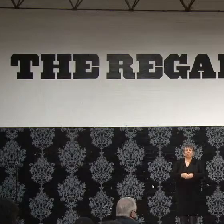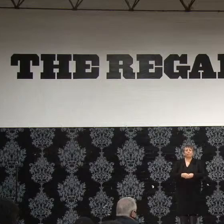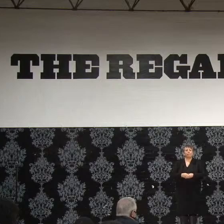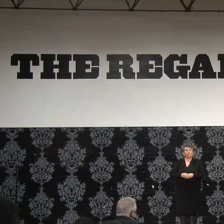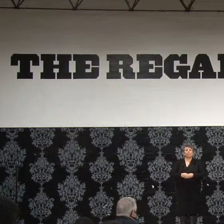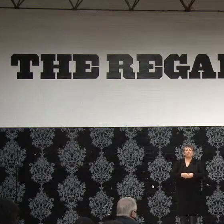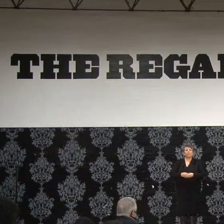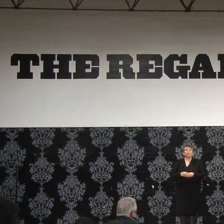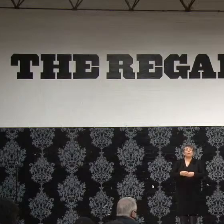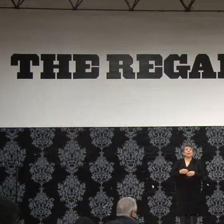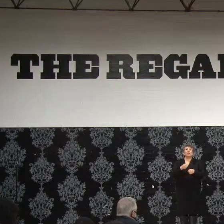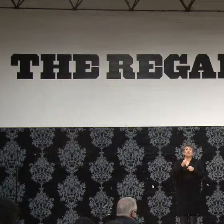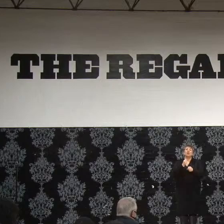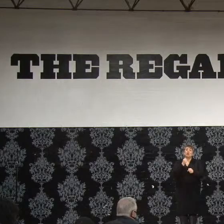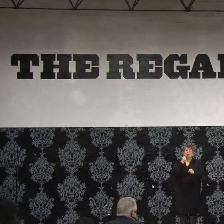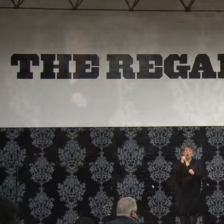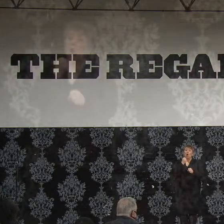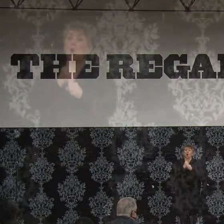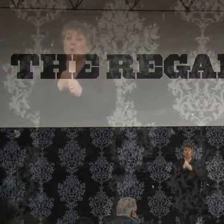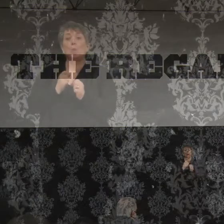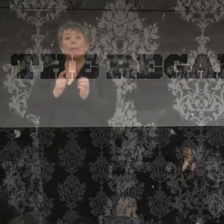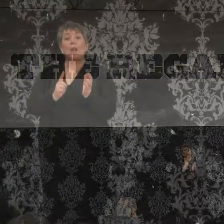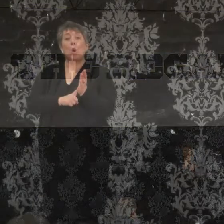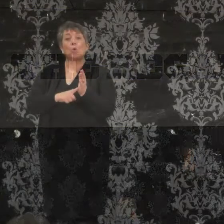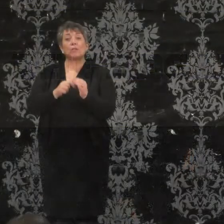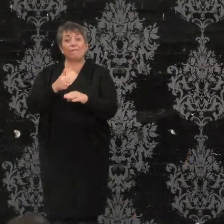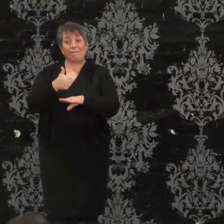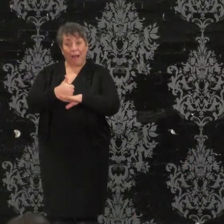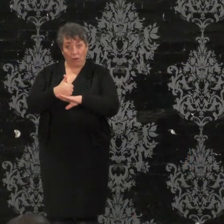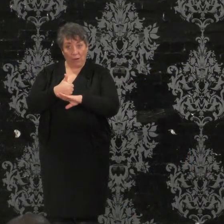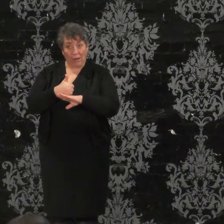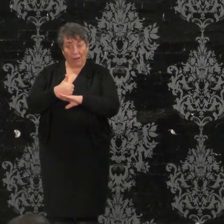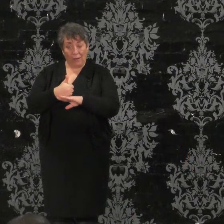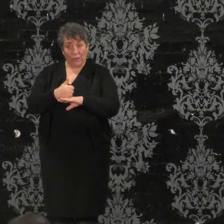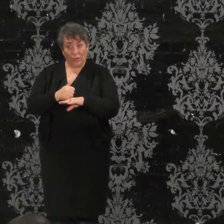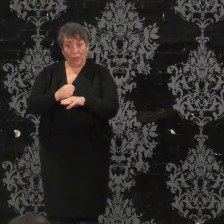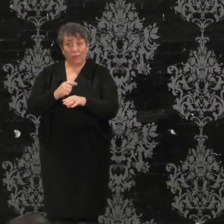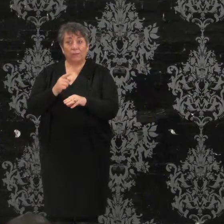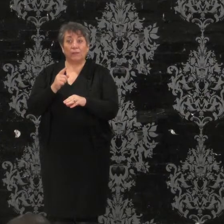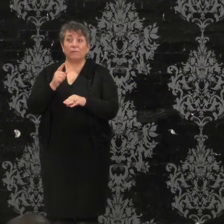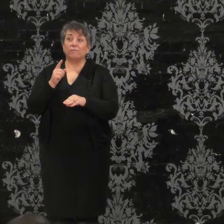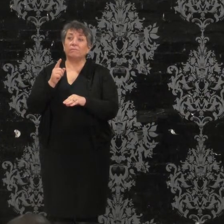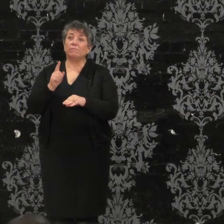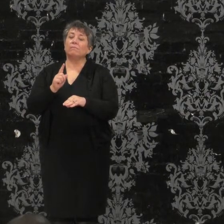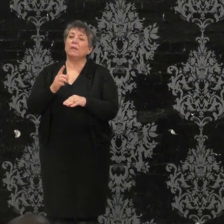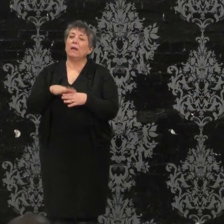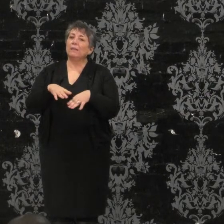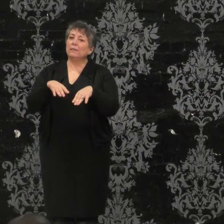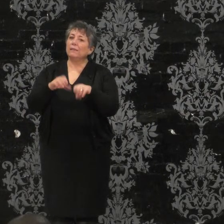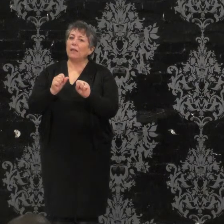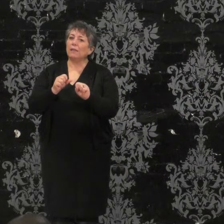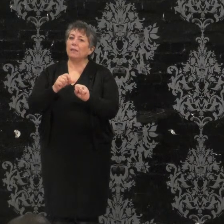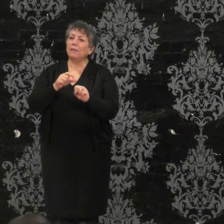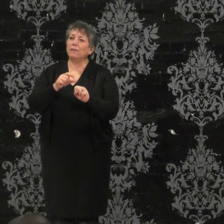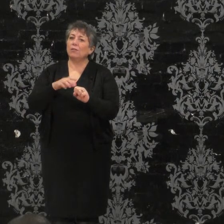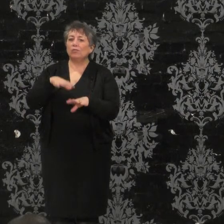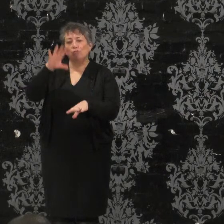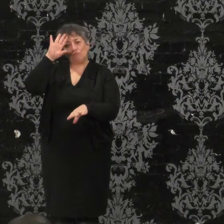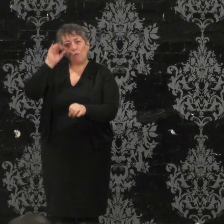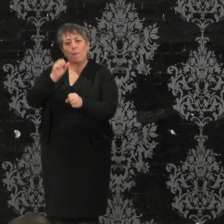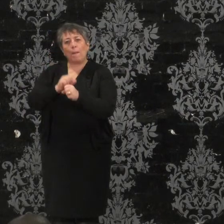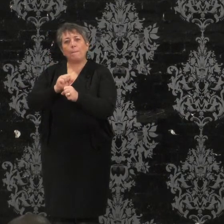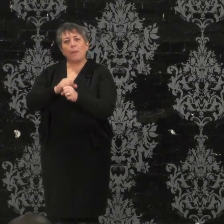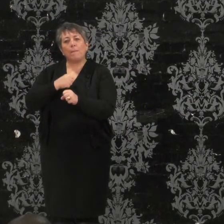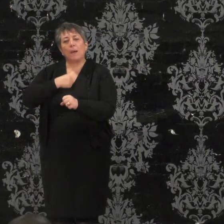Godwin Lawson Foundation was set up, firstly, in Godwin's memory, and secondly, to